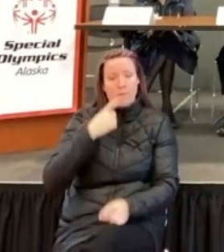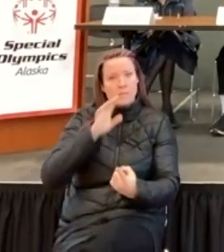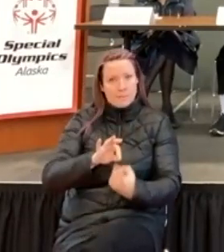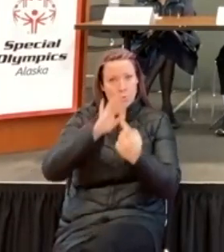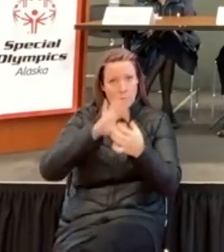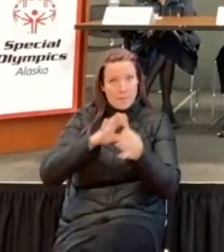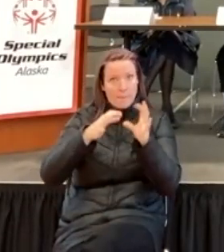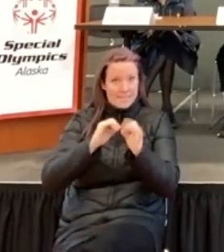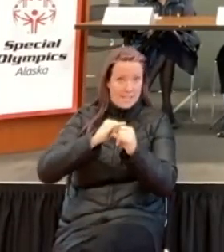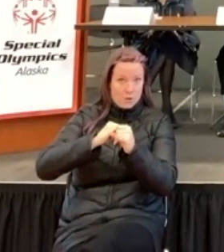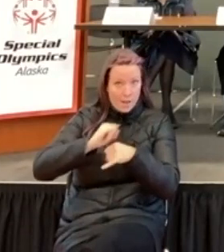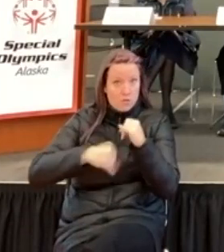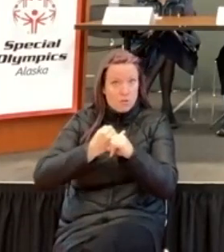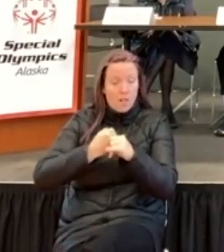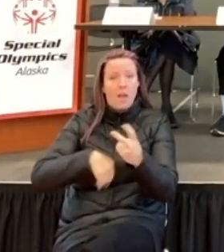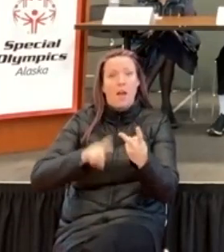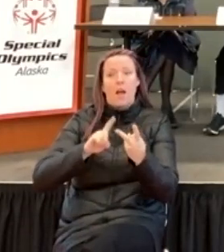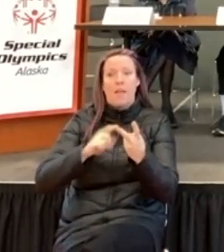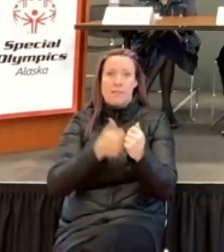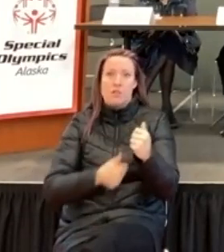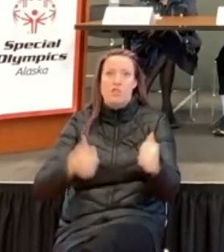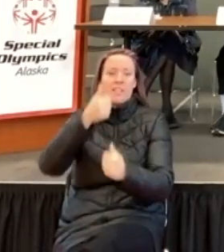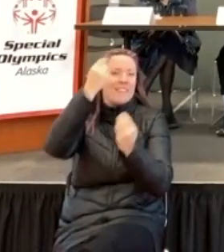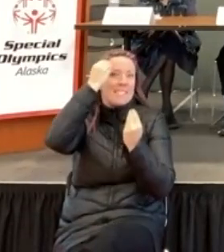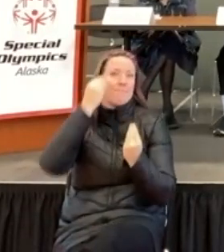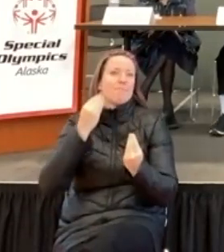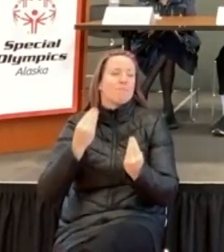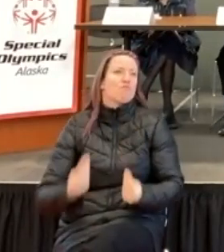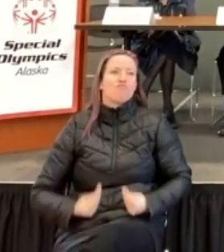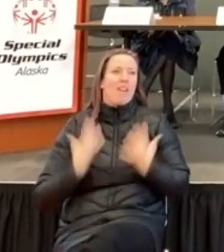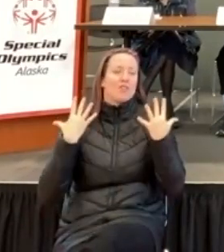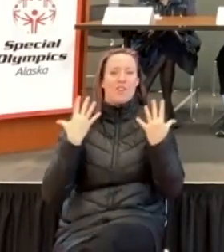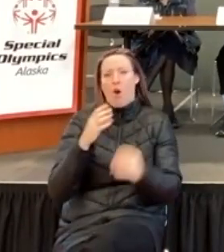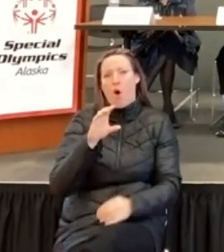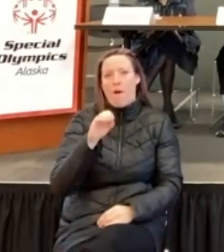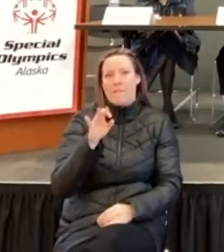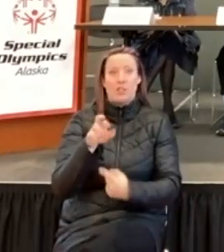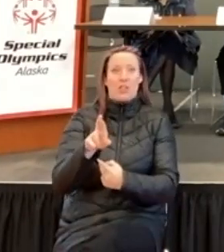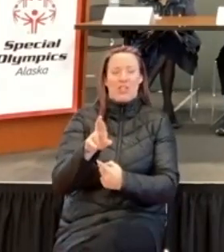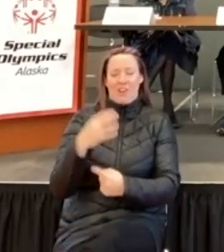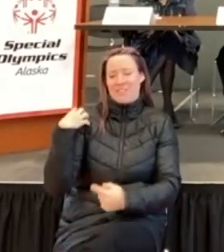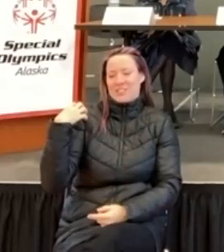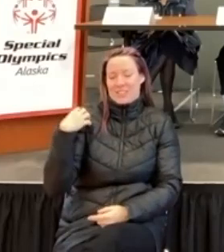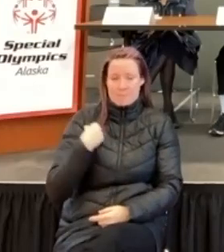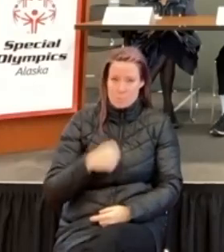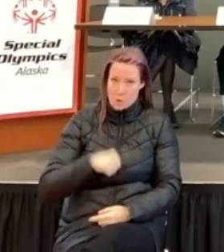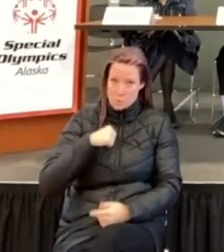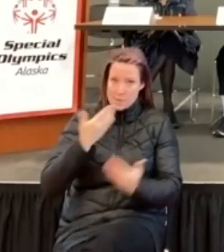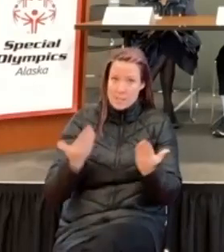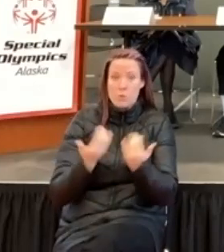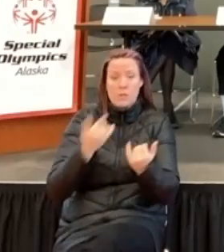Olympics International and also the Chief Inspirational Officer. I am very, very proud to be here today to talk